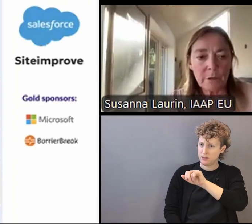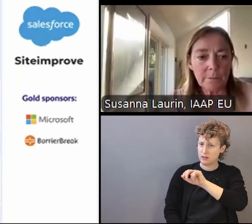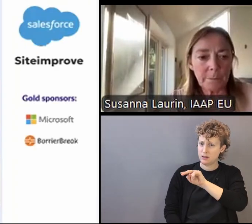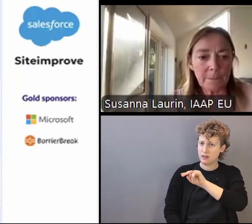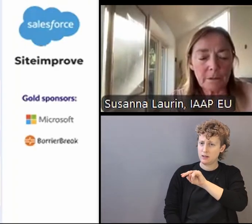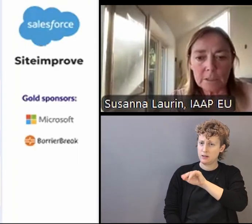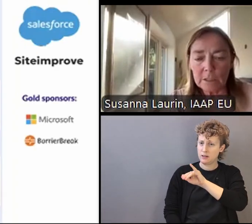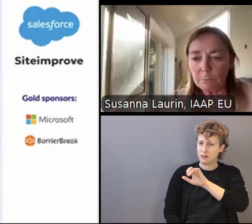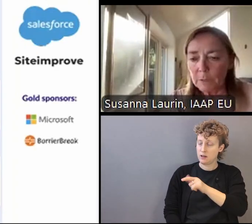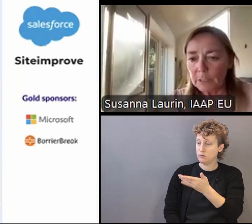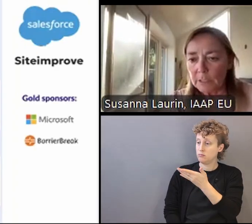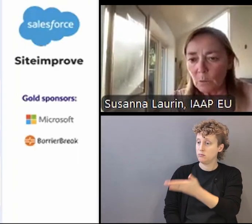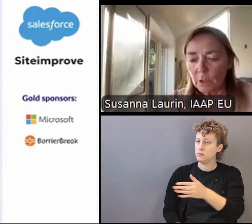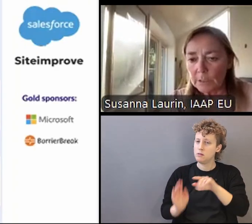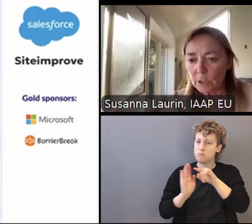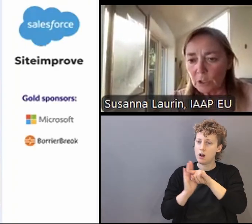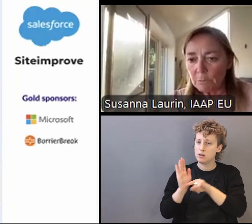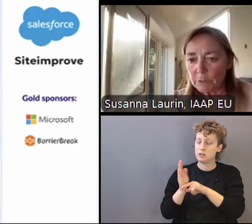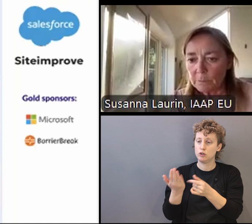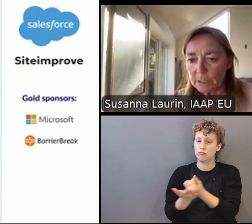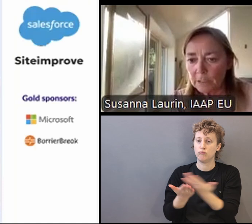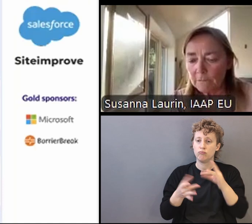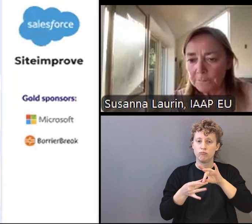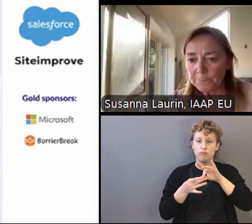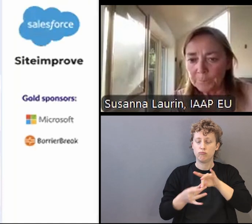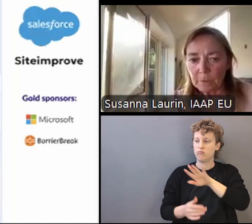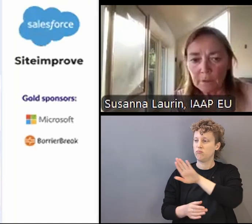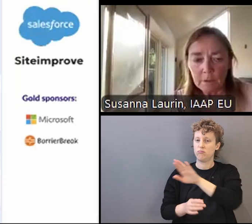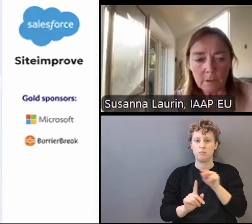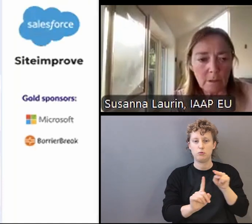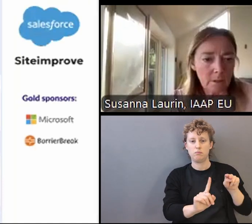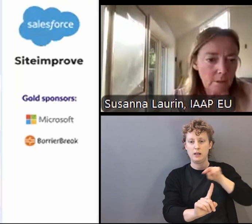from the disability organization perspective.